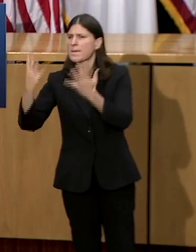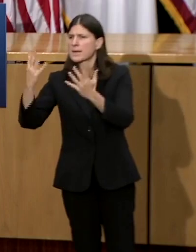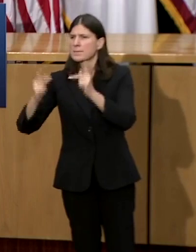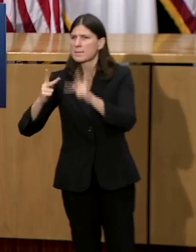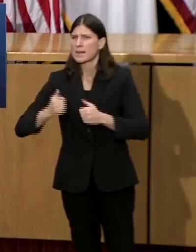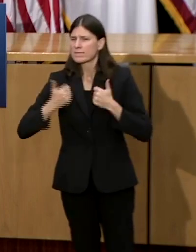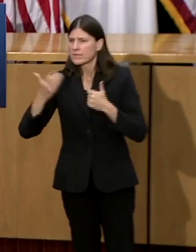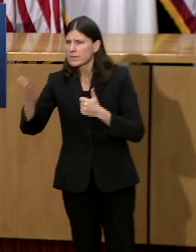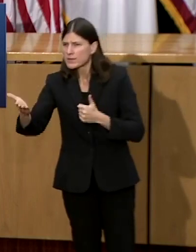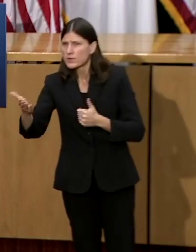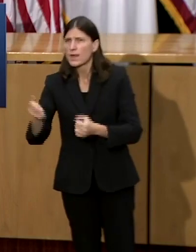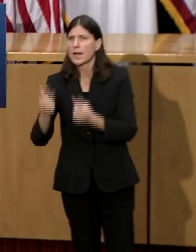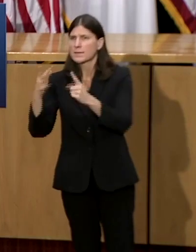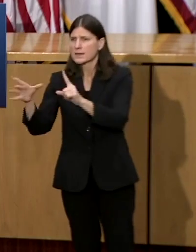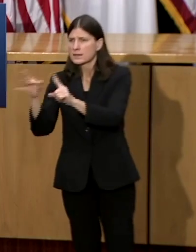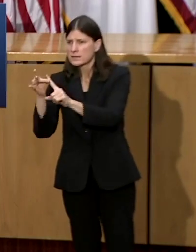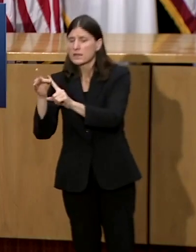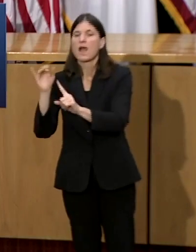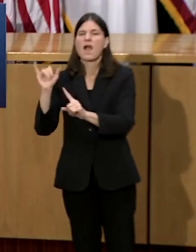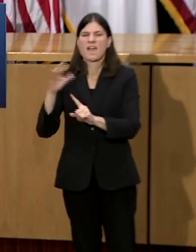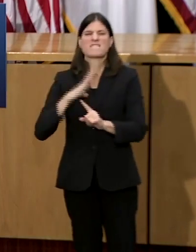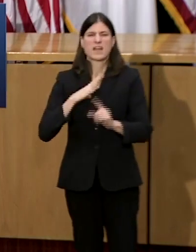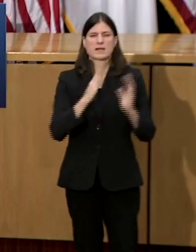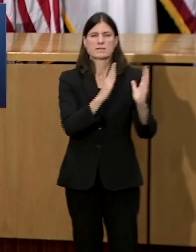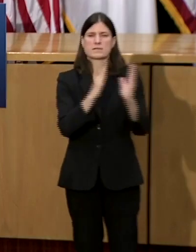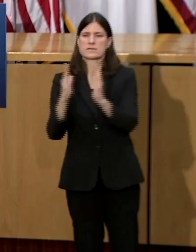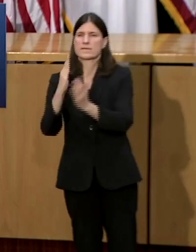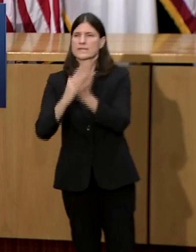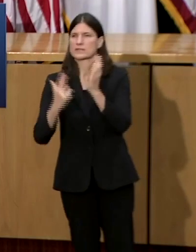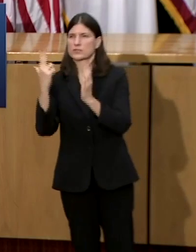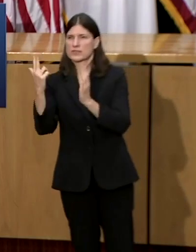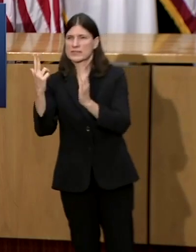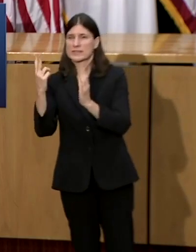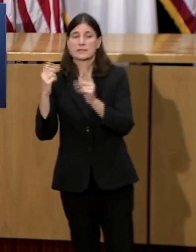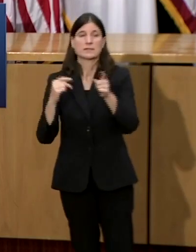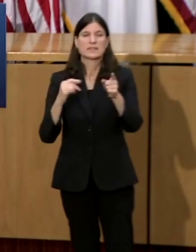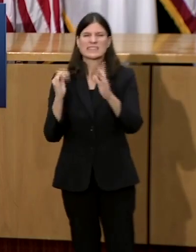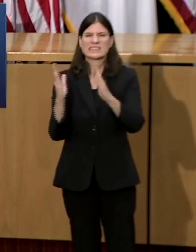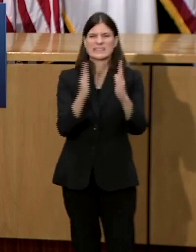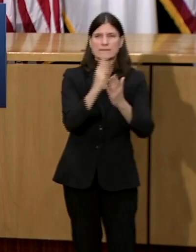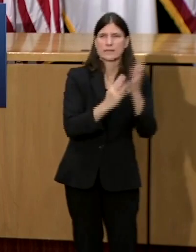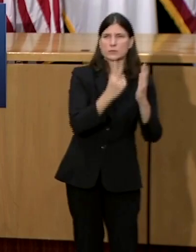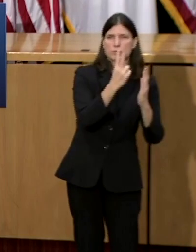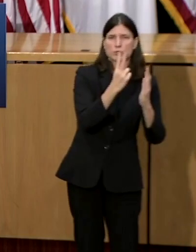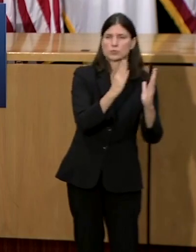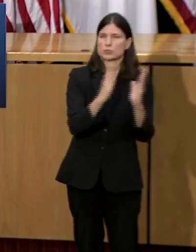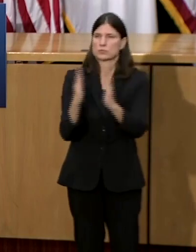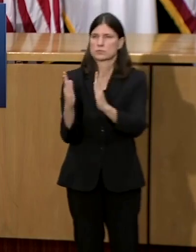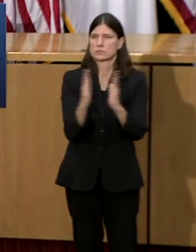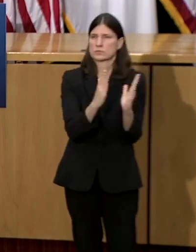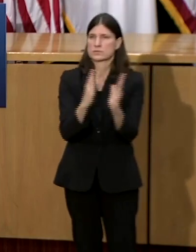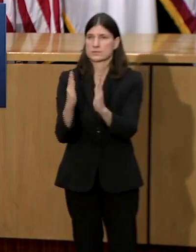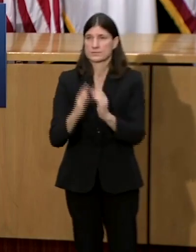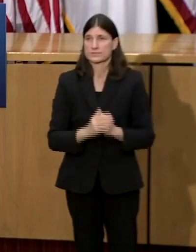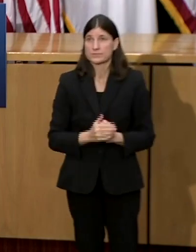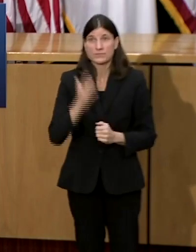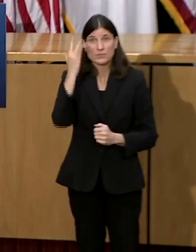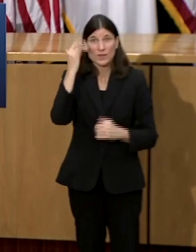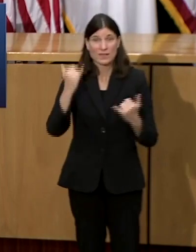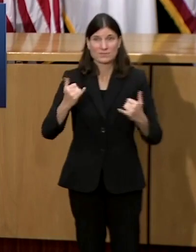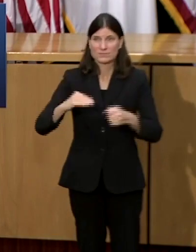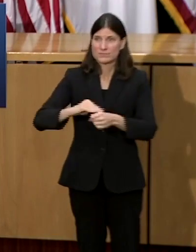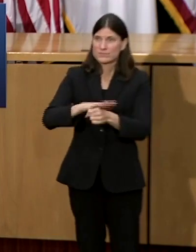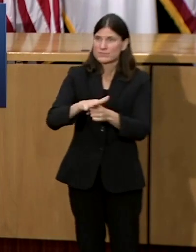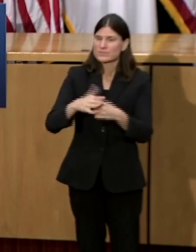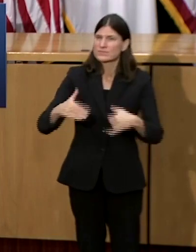Today, we know that the source of most of the infections in the Commonwealth are households, private gatherings, church gatherings, carpooling,